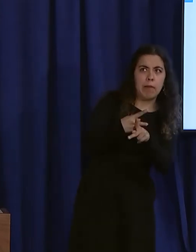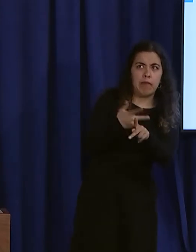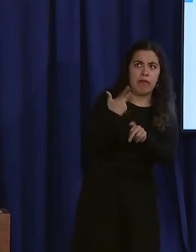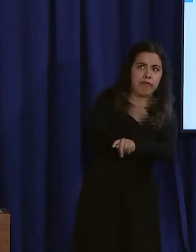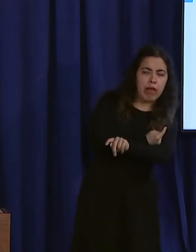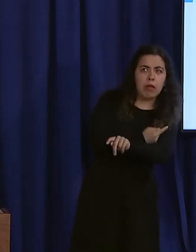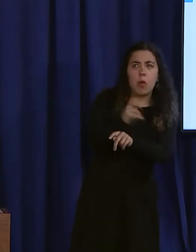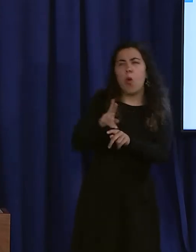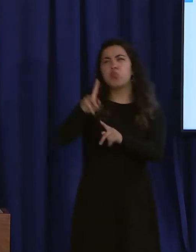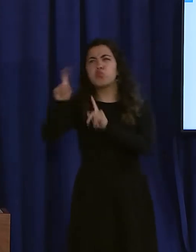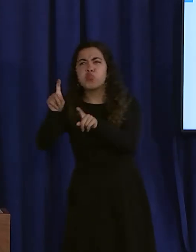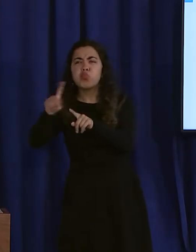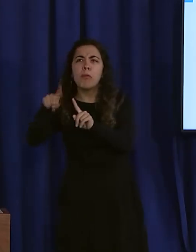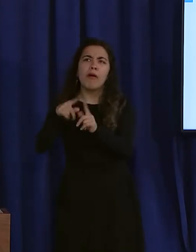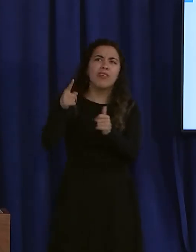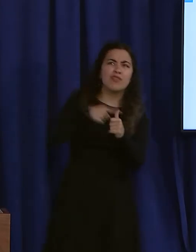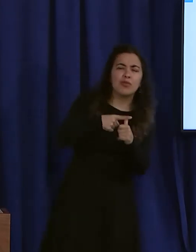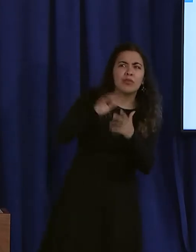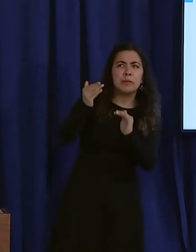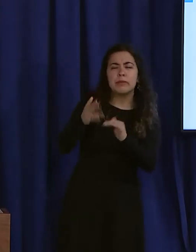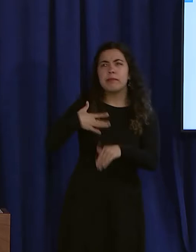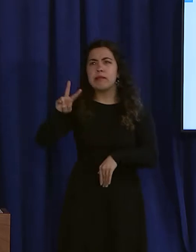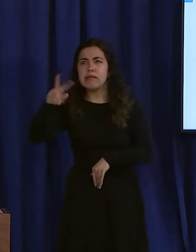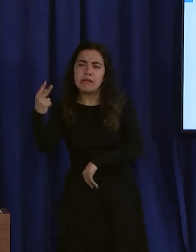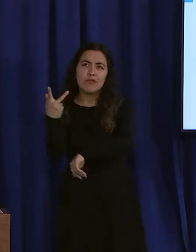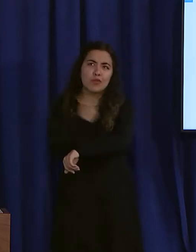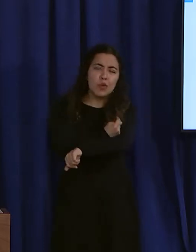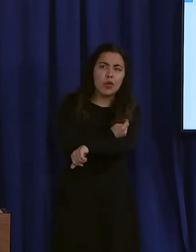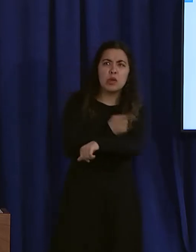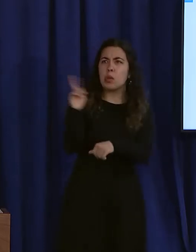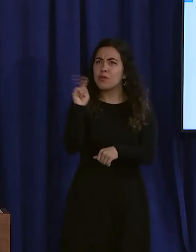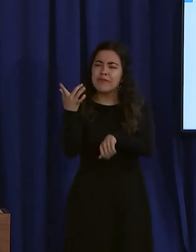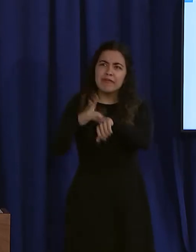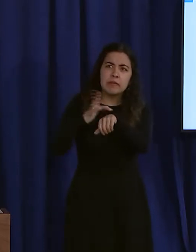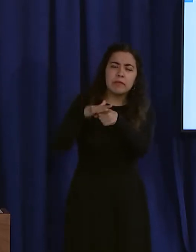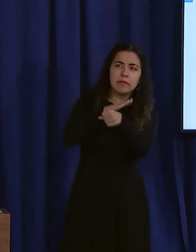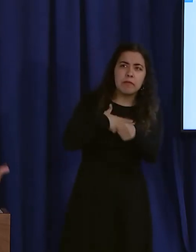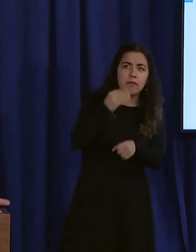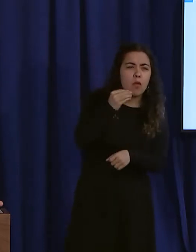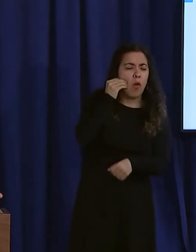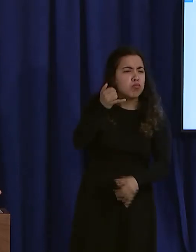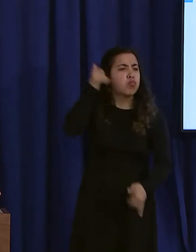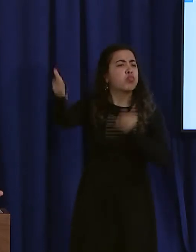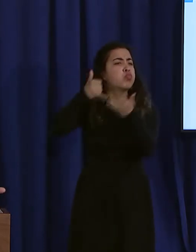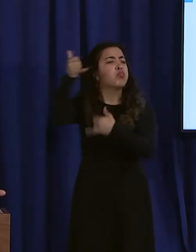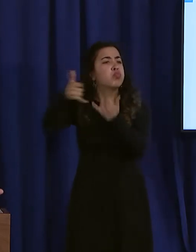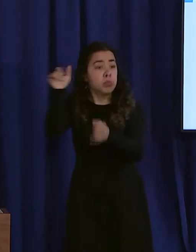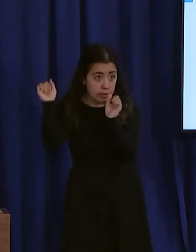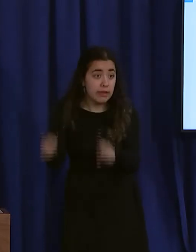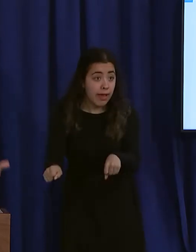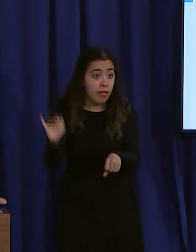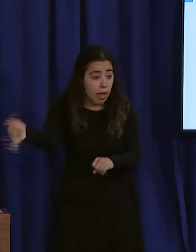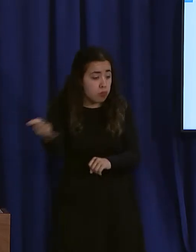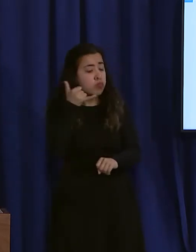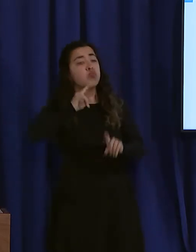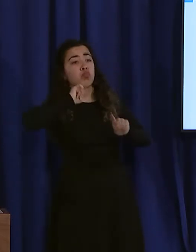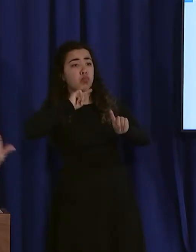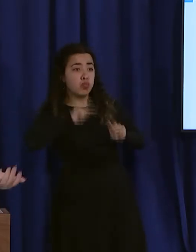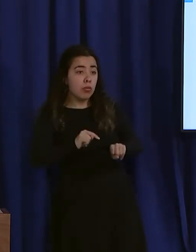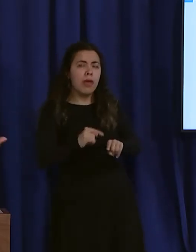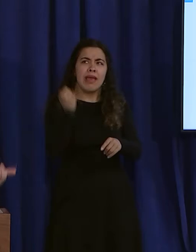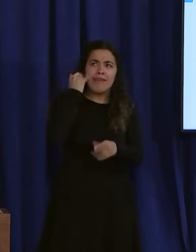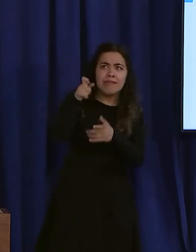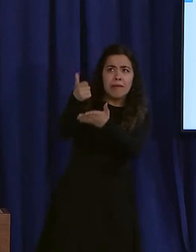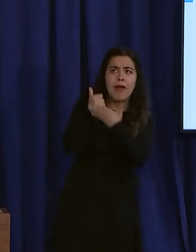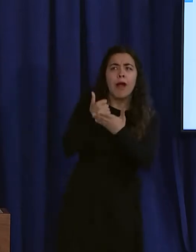your first versus your second dose. You want to know where vaccine is available near your house and when. You want to help with an appointment. You want to make sure there